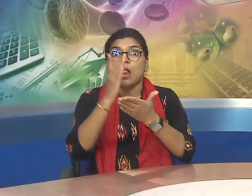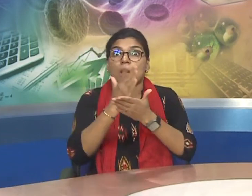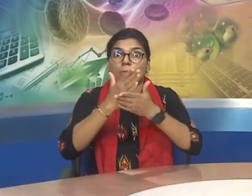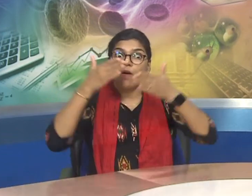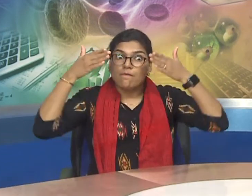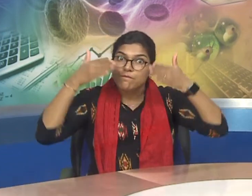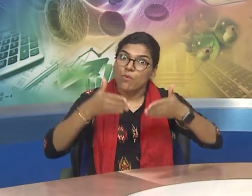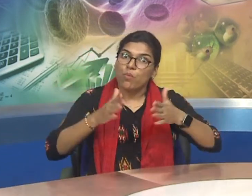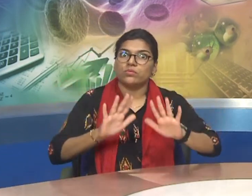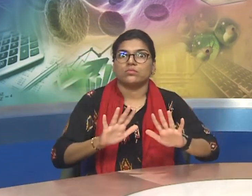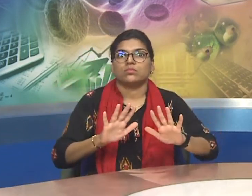the second was